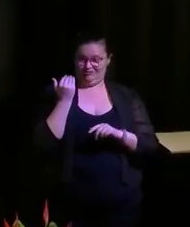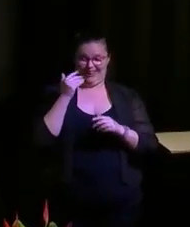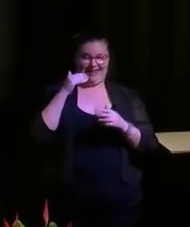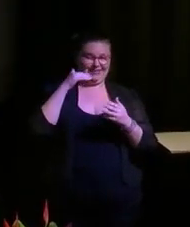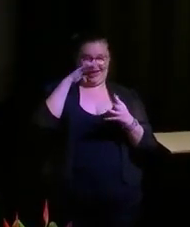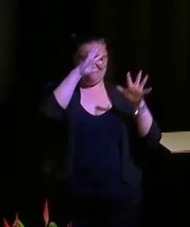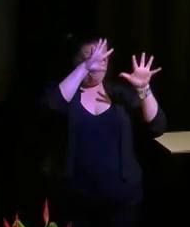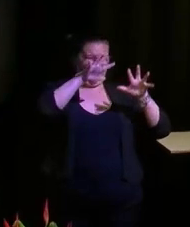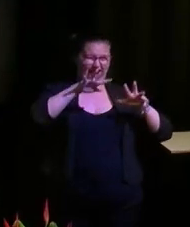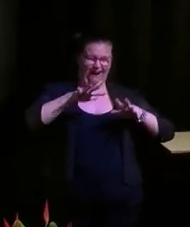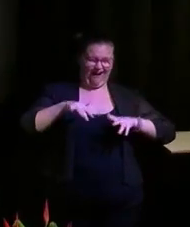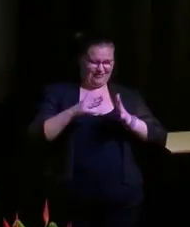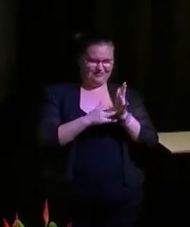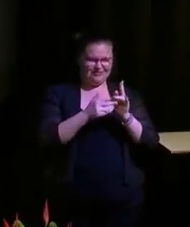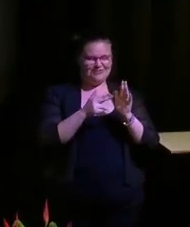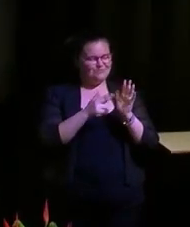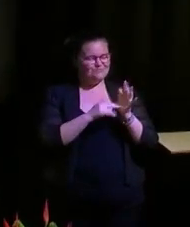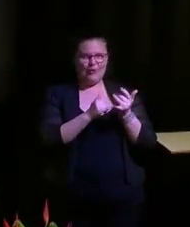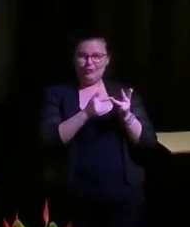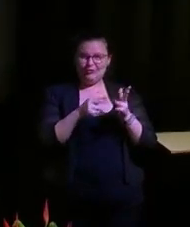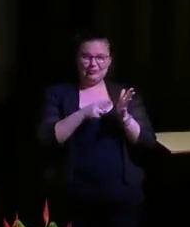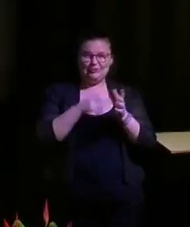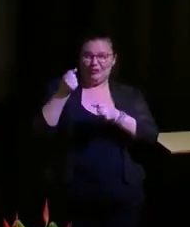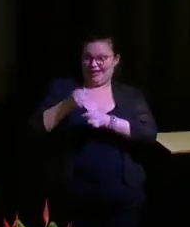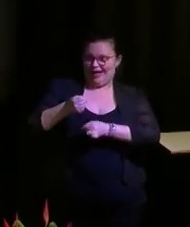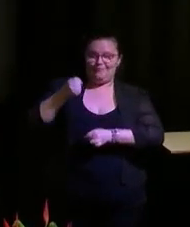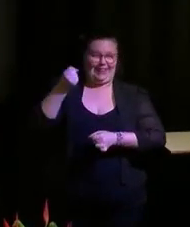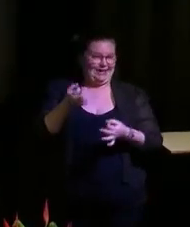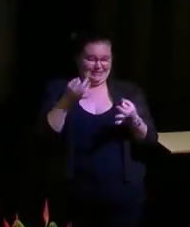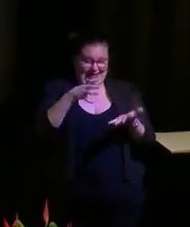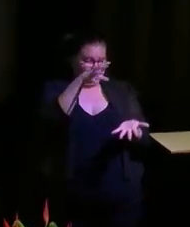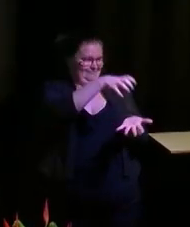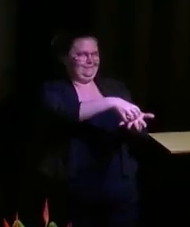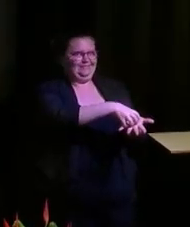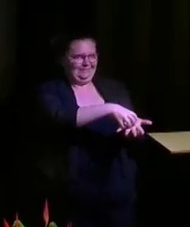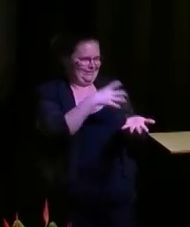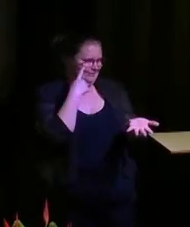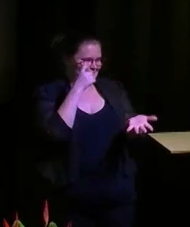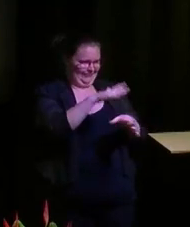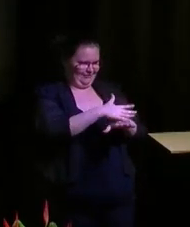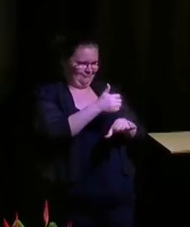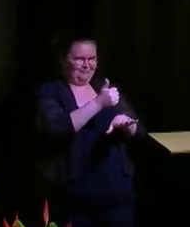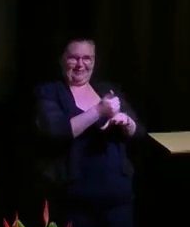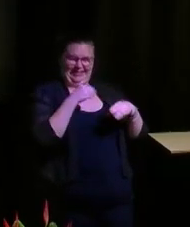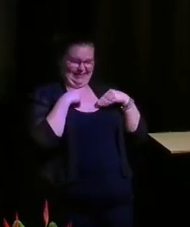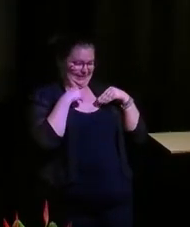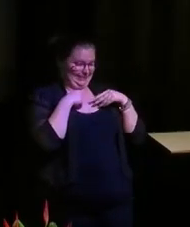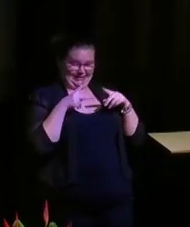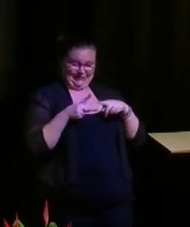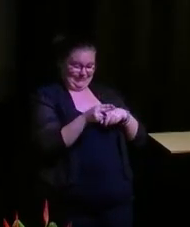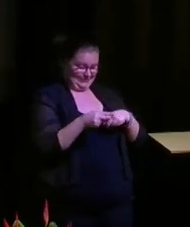event. So Umbrella was homeless at the time. We had to find a pop-up space to launch it. Yep. And